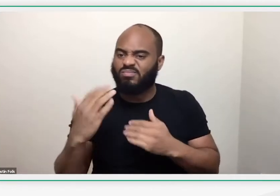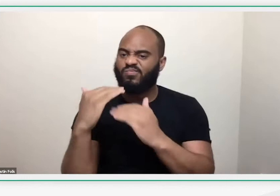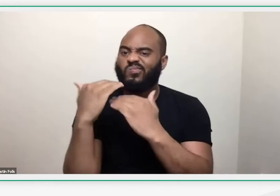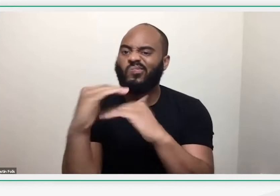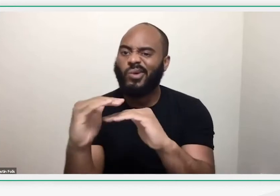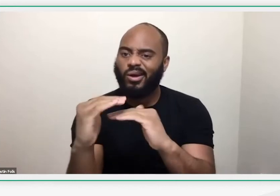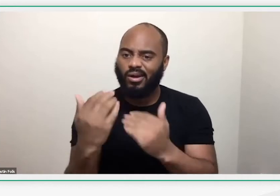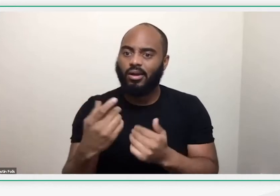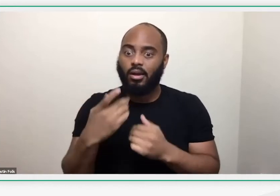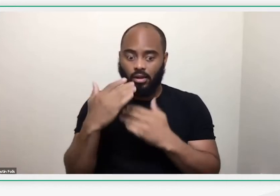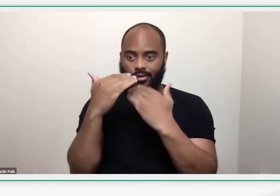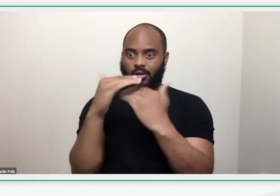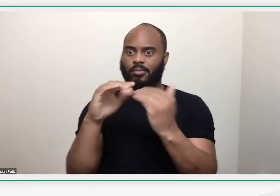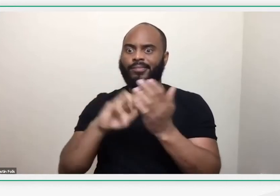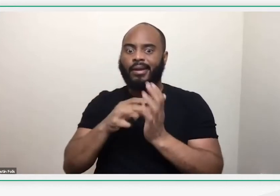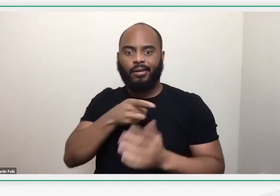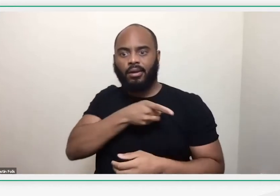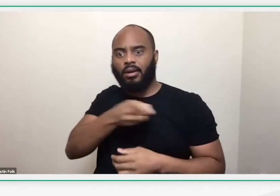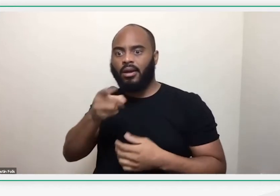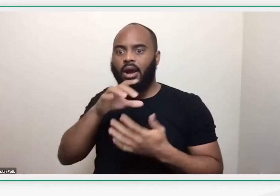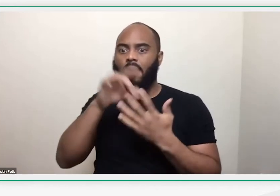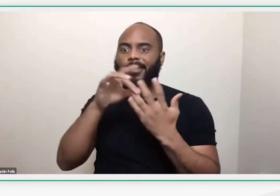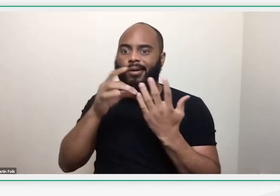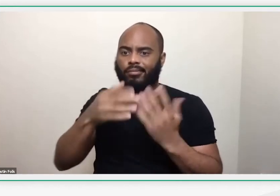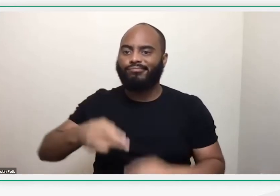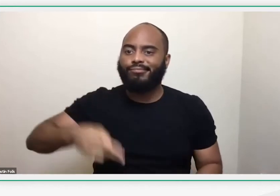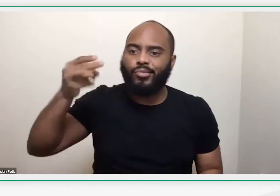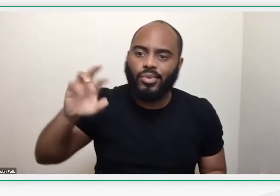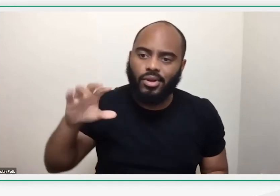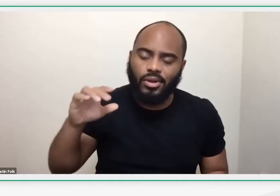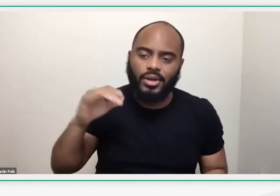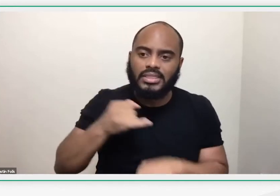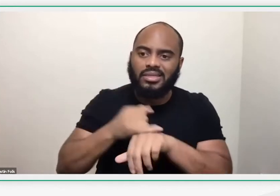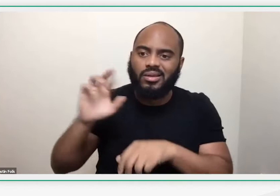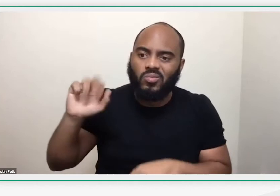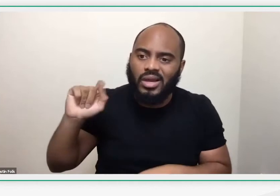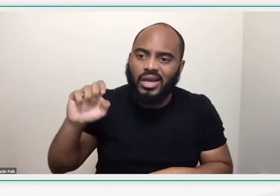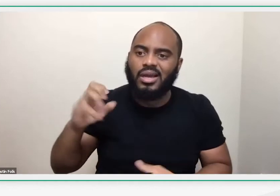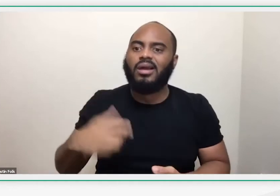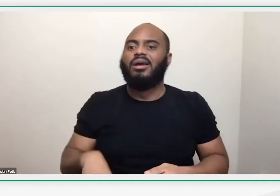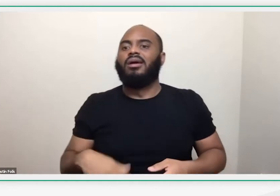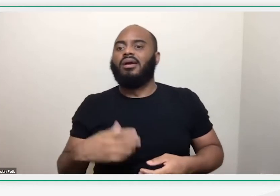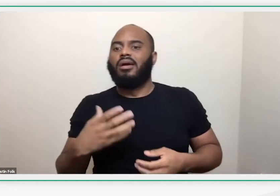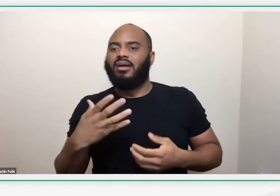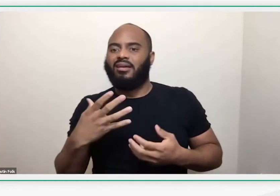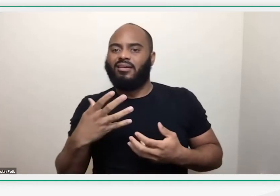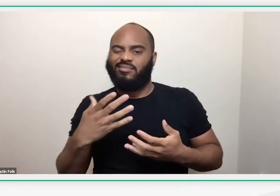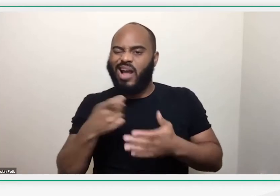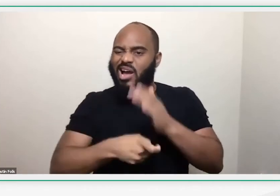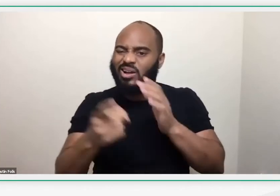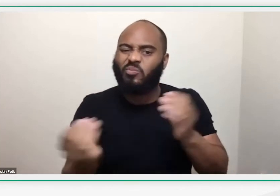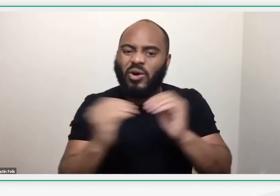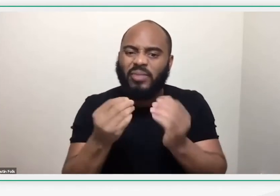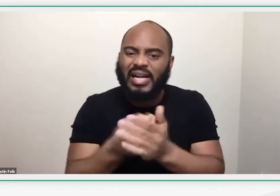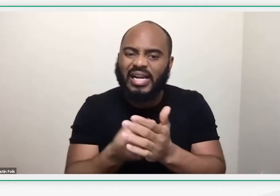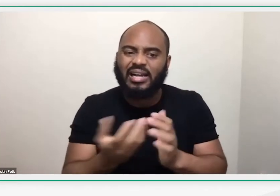Let's say in the future you'd seek to make further loans for more activity. Those options would be limited to you if you have that